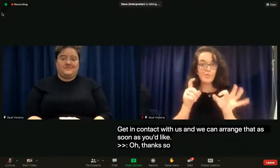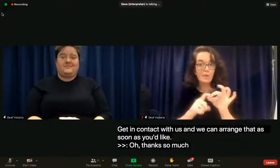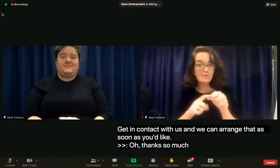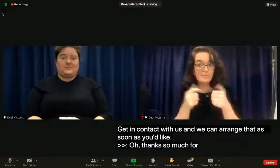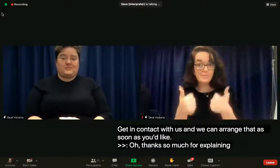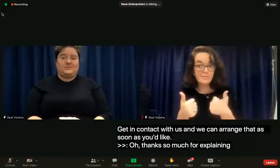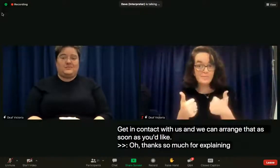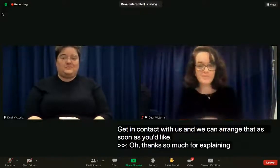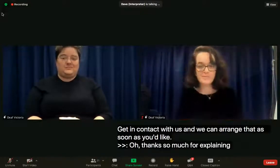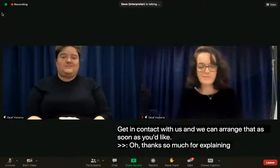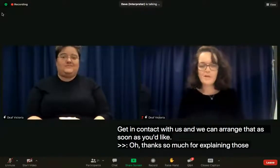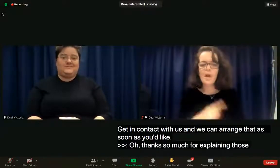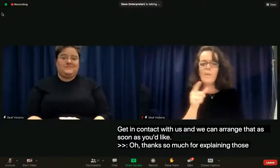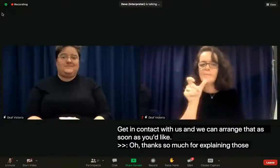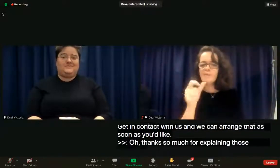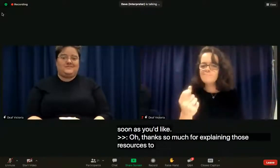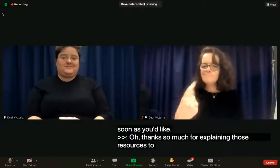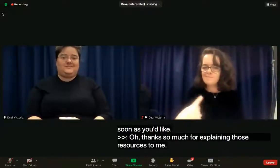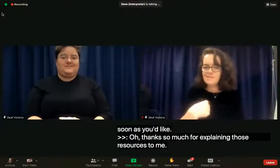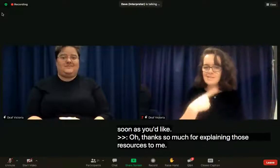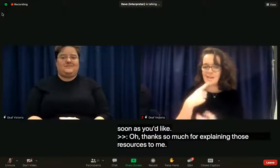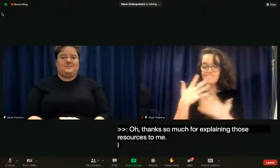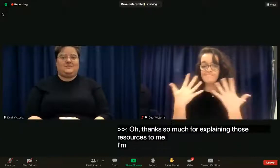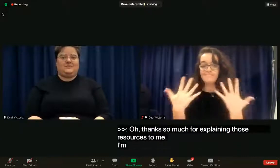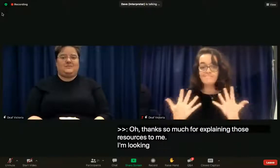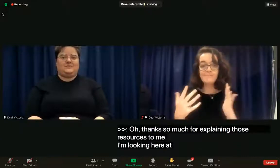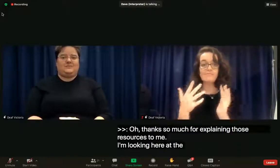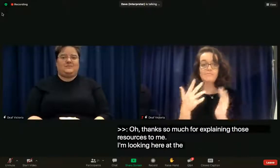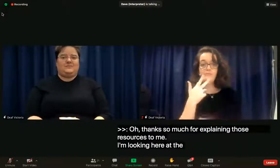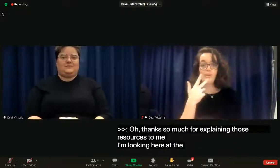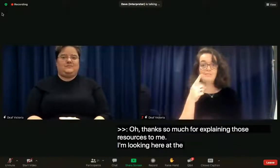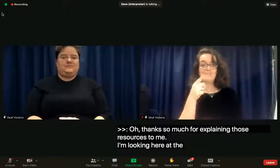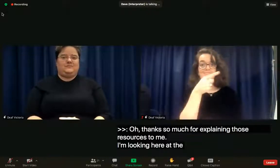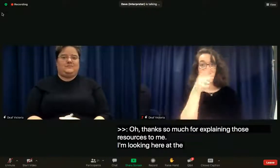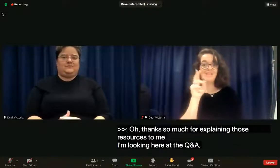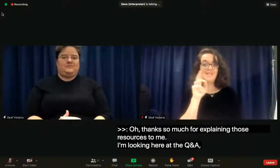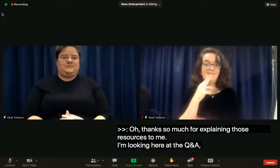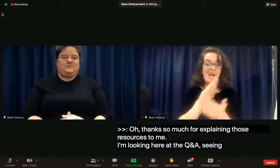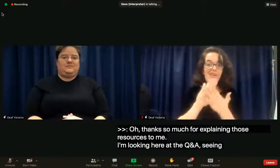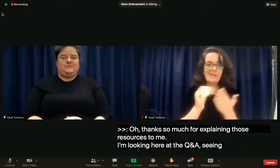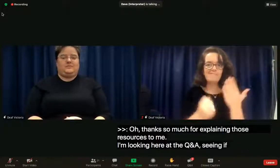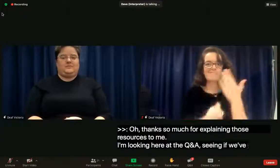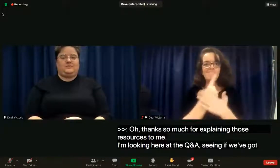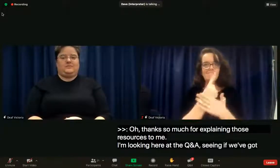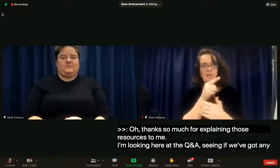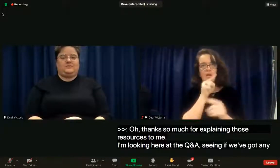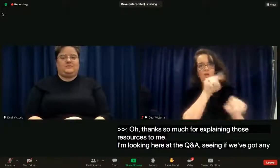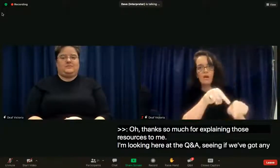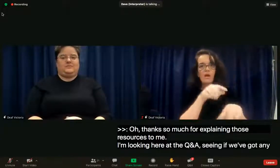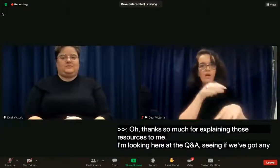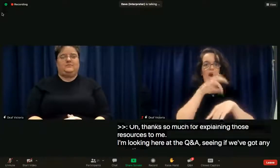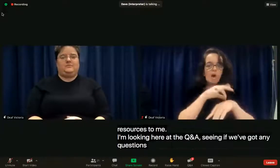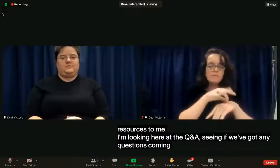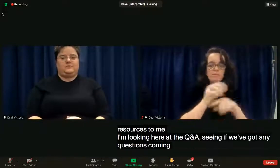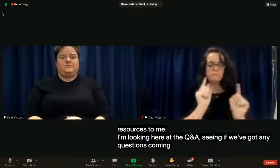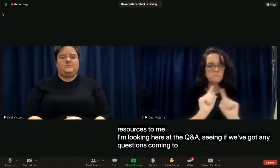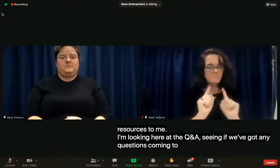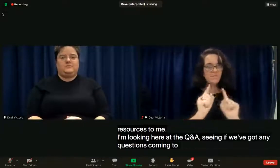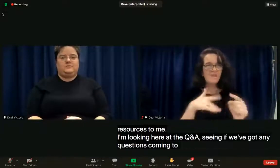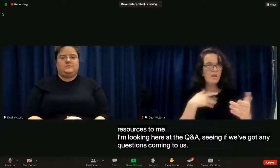here at the Q&A, seeing if we've got any questions coming to us. Somebody has said, if a deaf or hard of hearing person